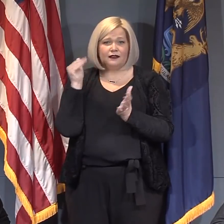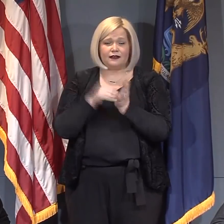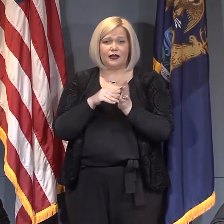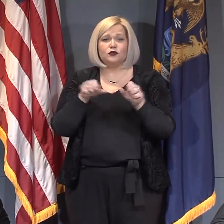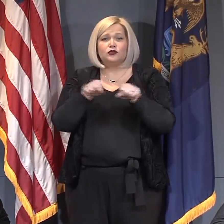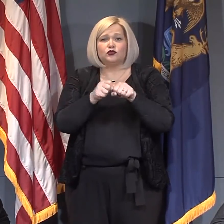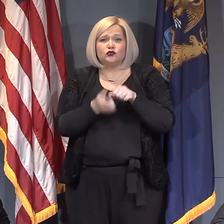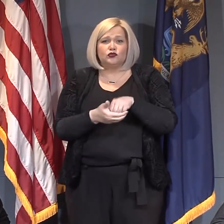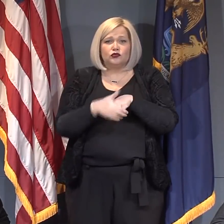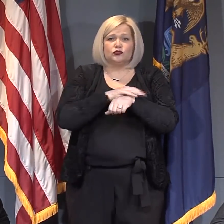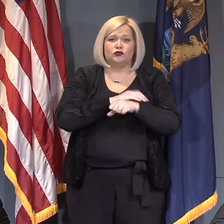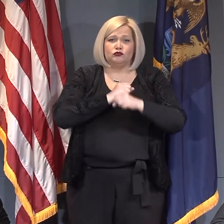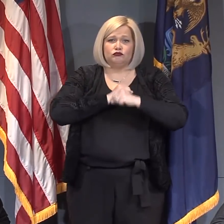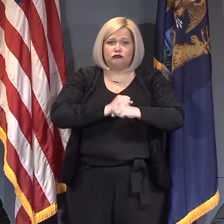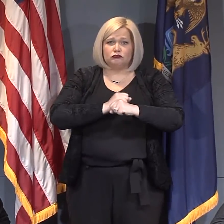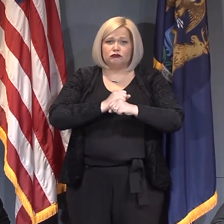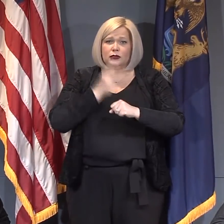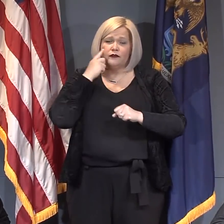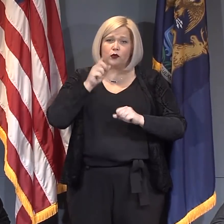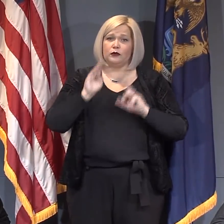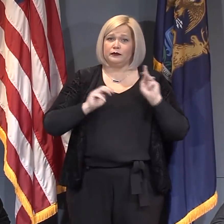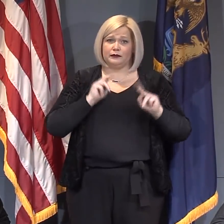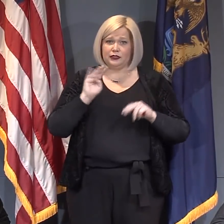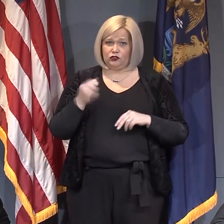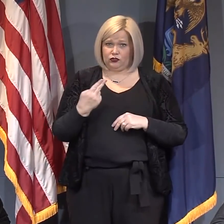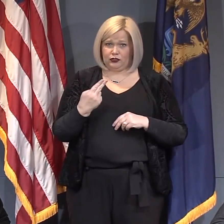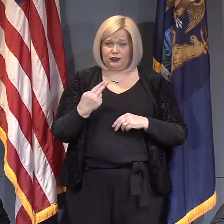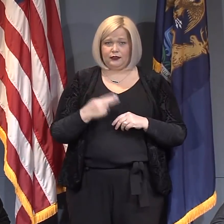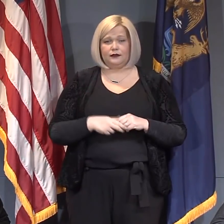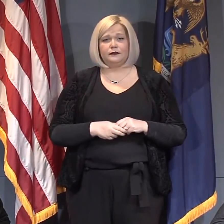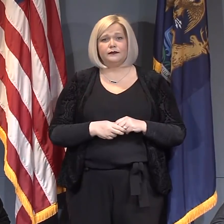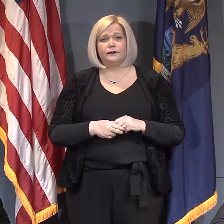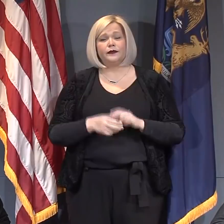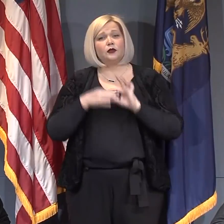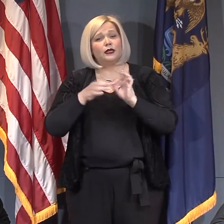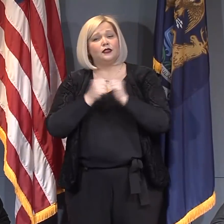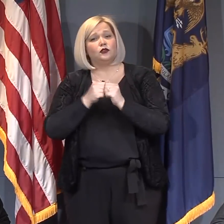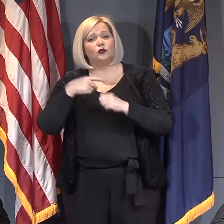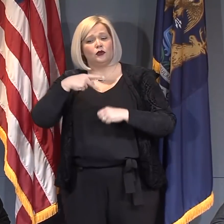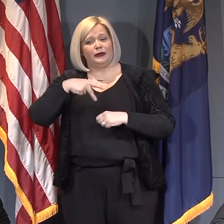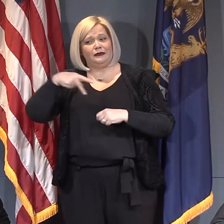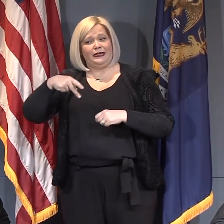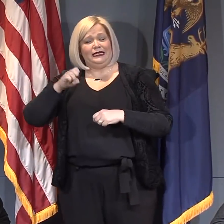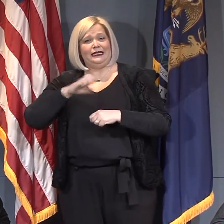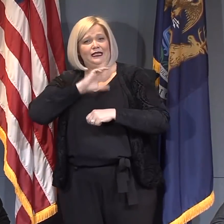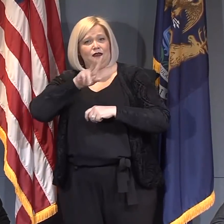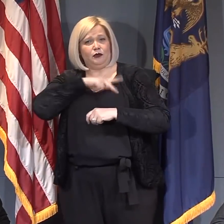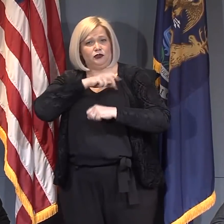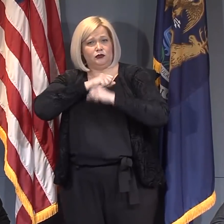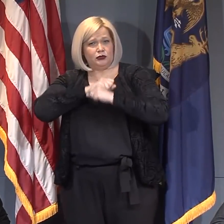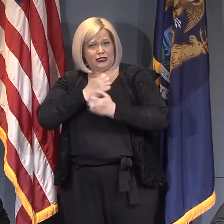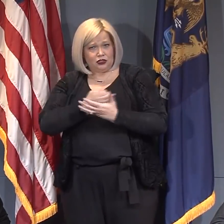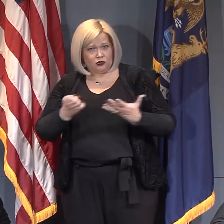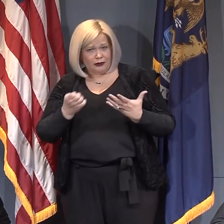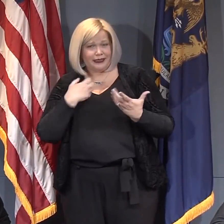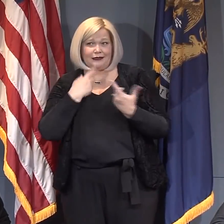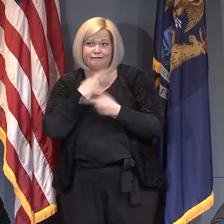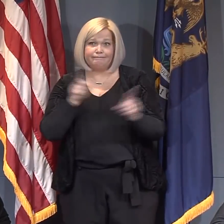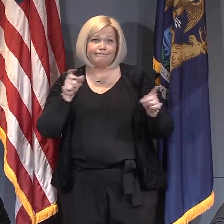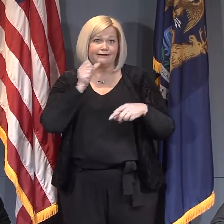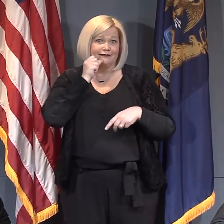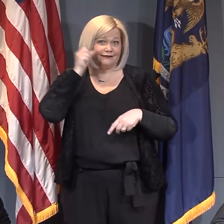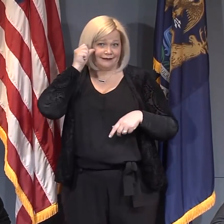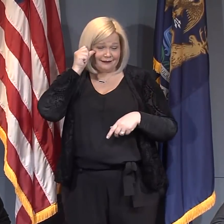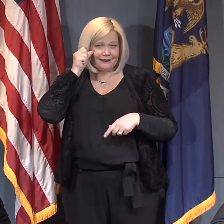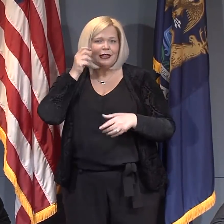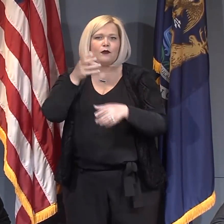Michigan. With regard to PPE and what we have received, I can just say that yesterday we did